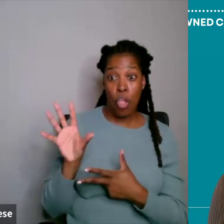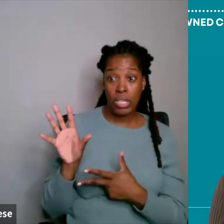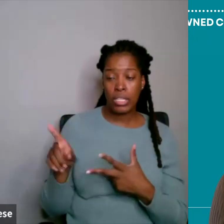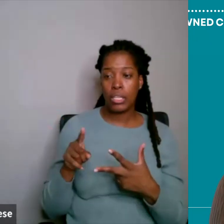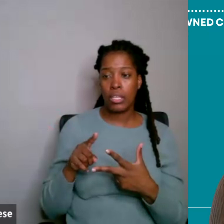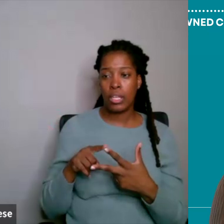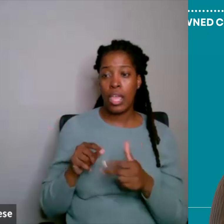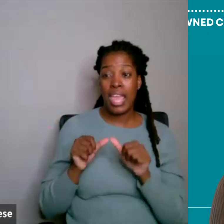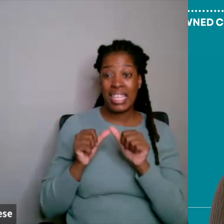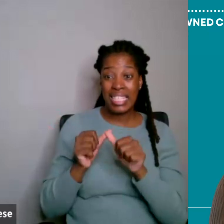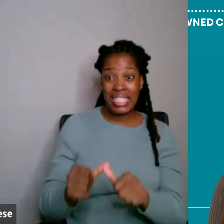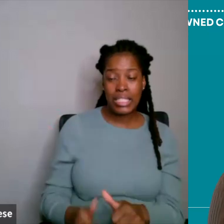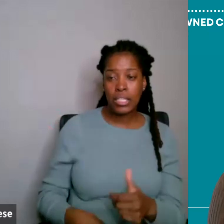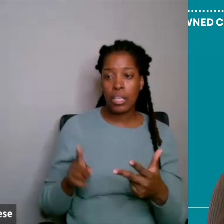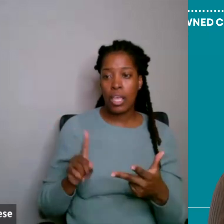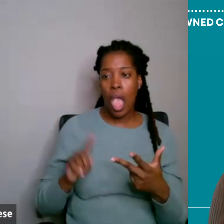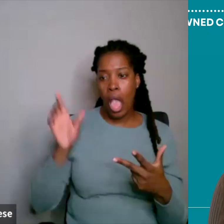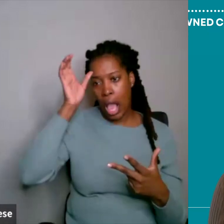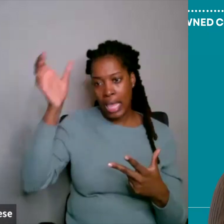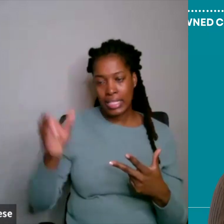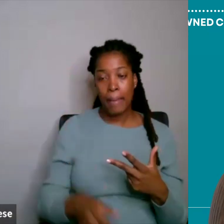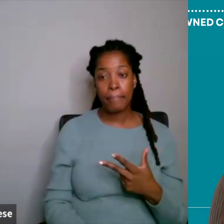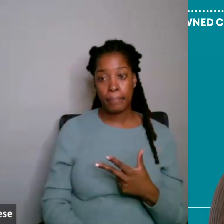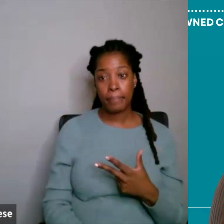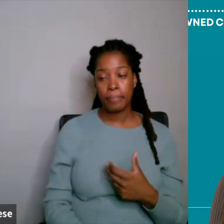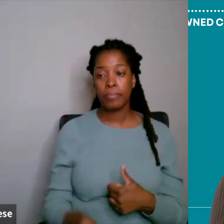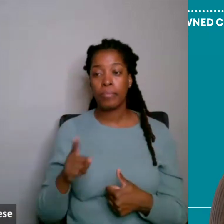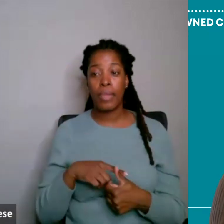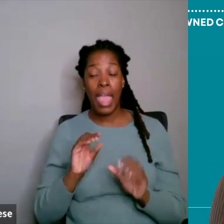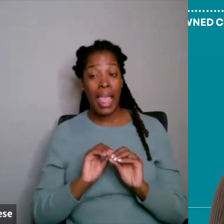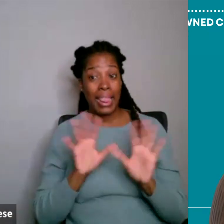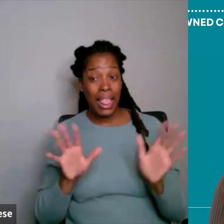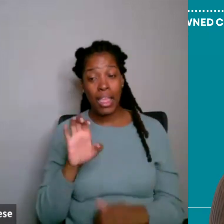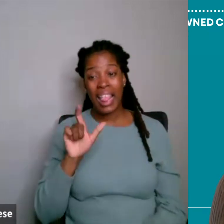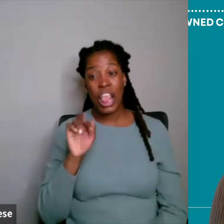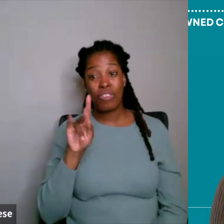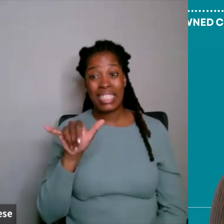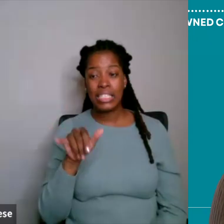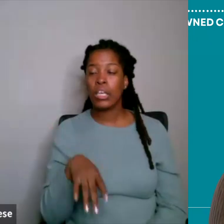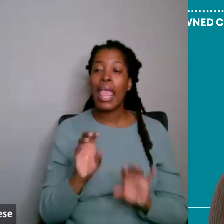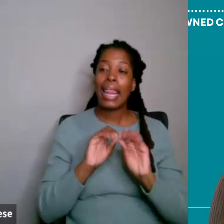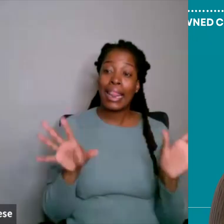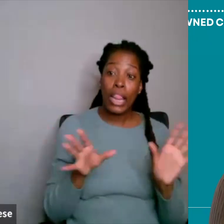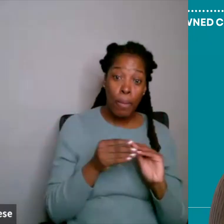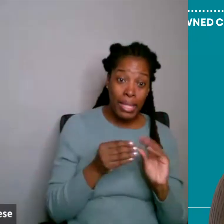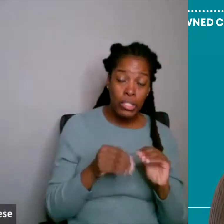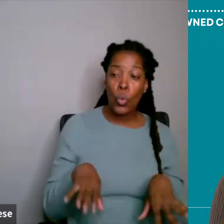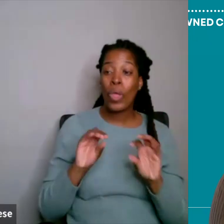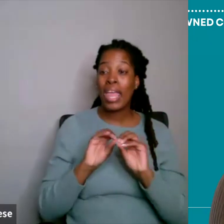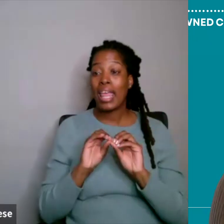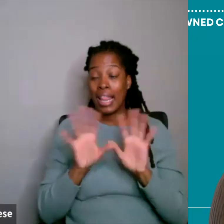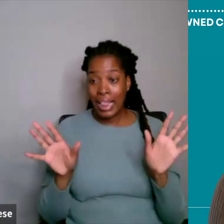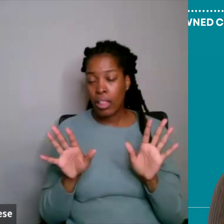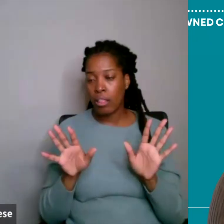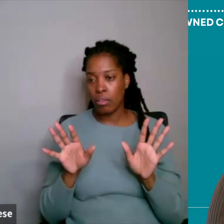consistency, and concept. Clarity, or a clear message with a clean layout, will help